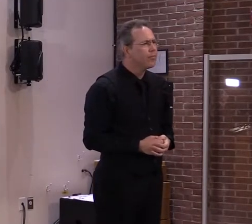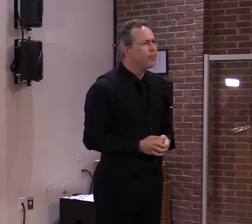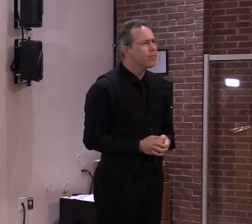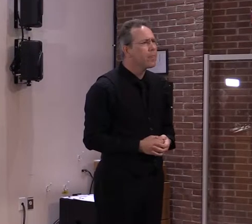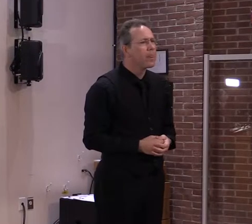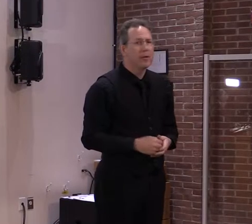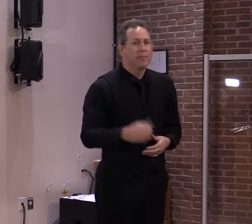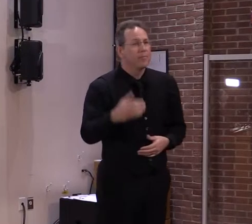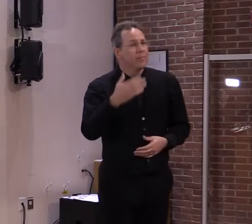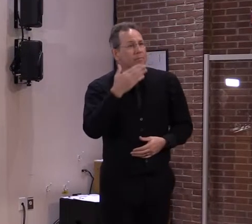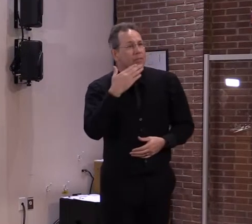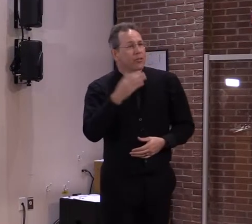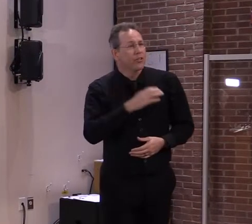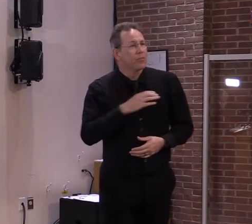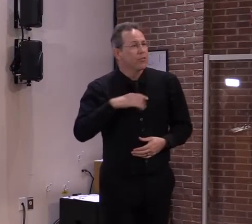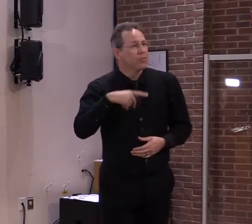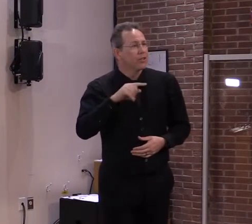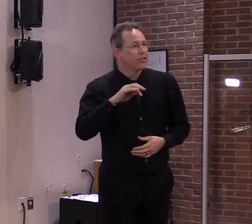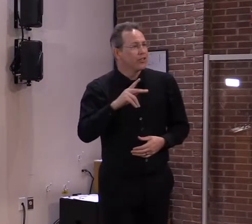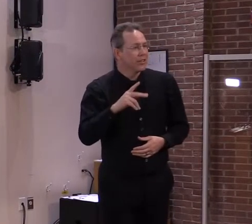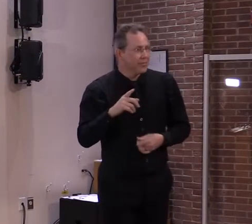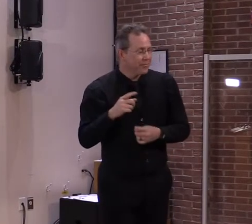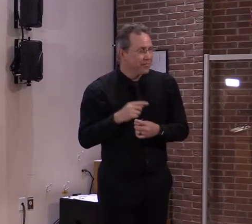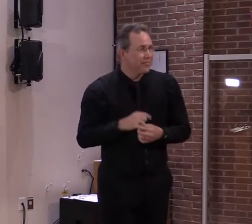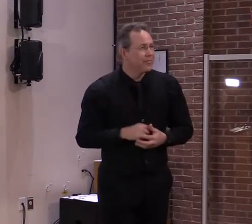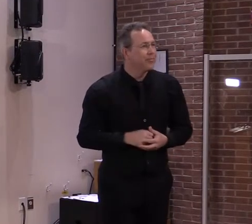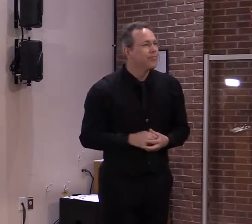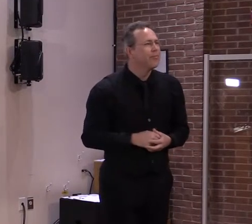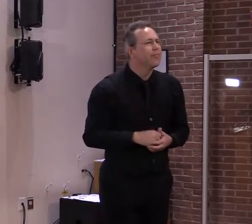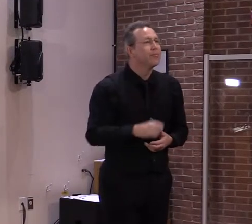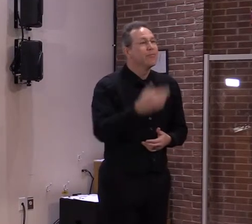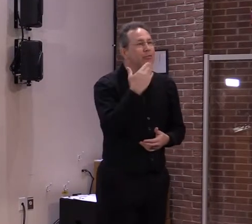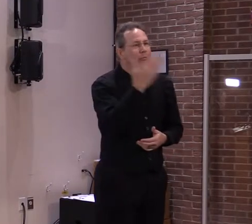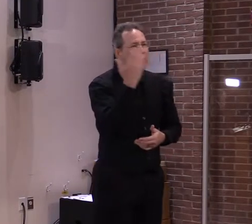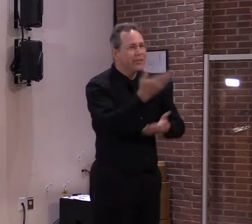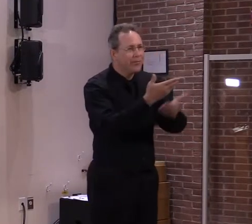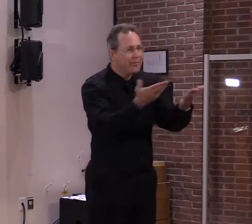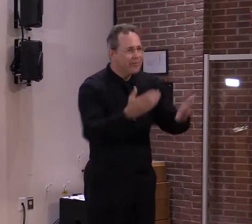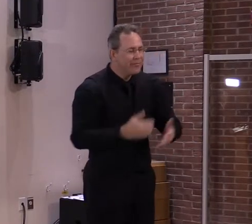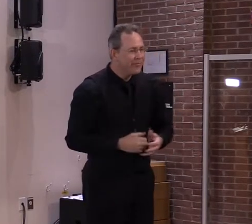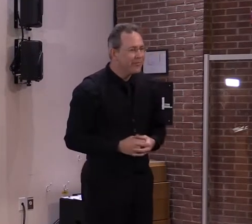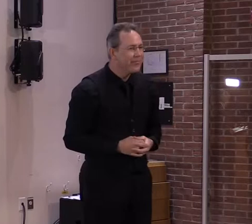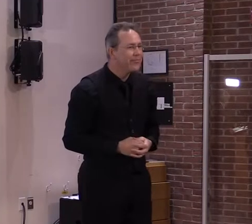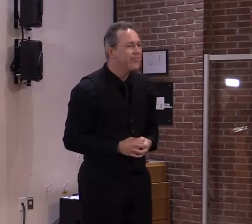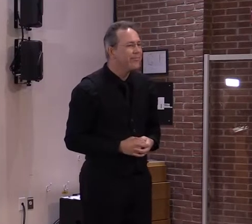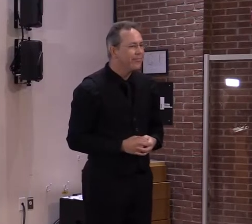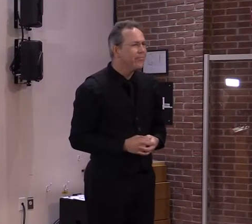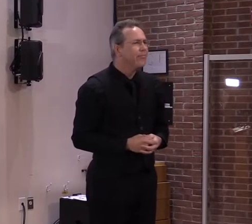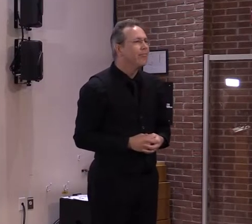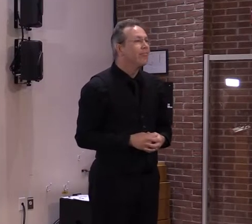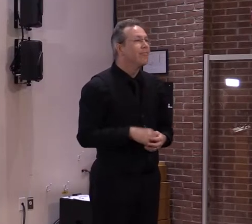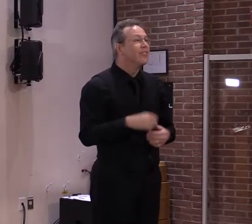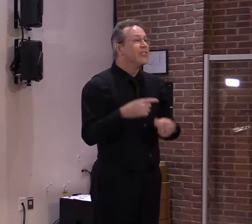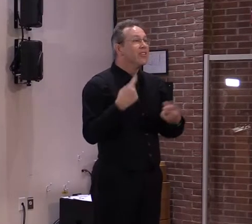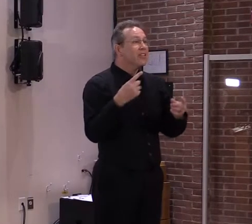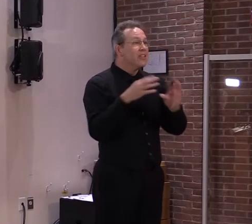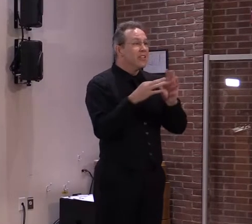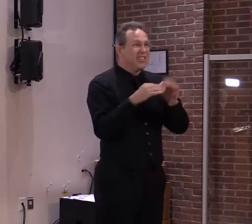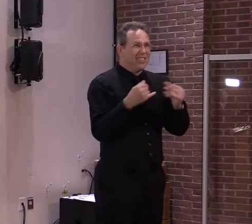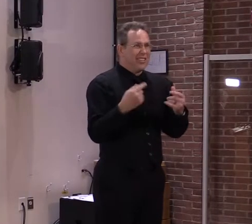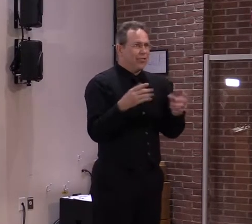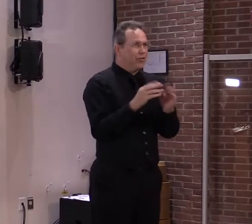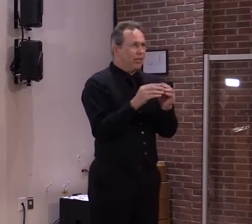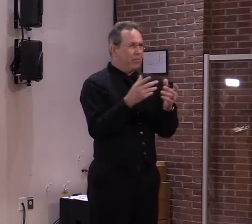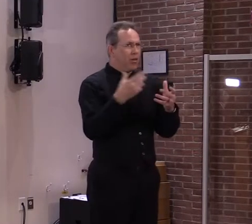Thank you, Commissioner Pichek, and good morning, everyone. As you can see from today's briefing, there is a lot going